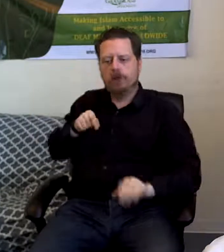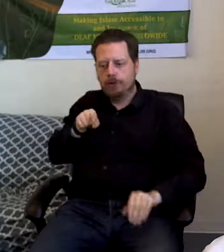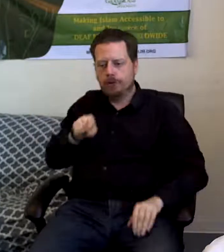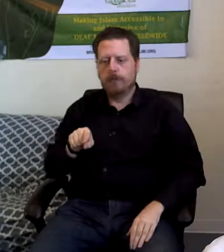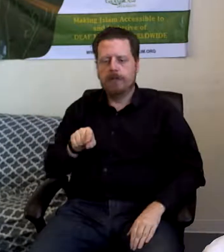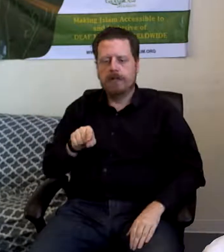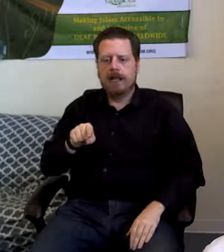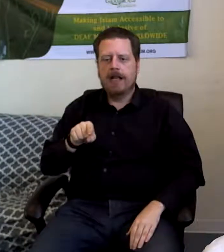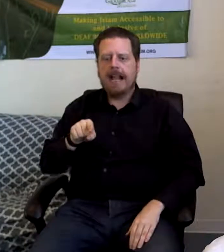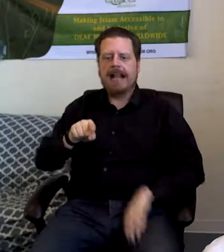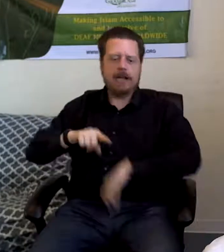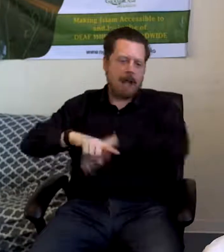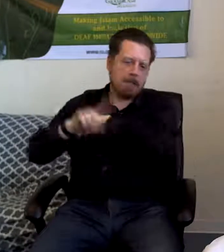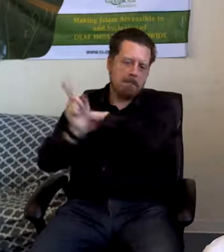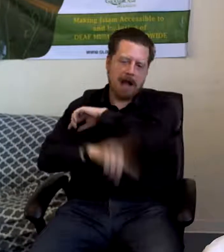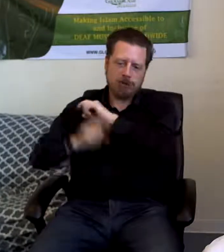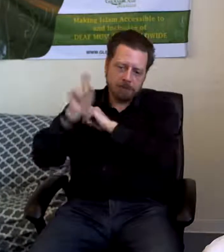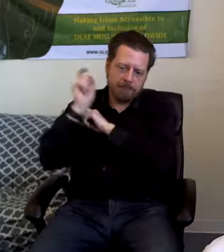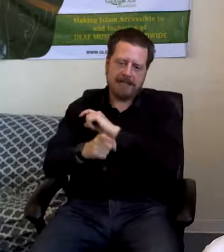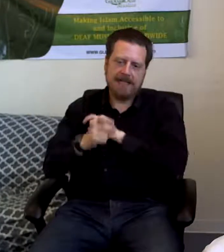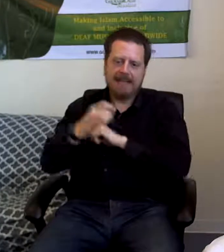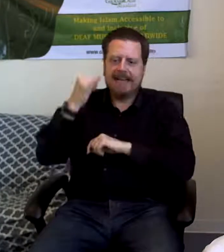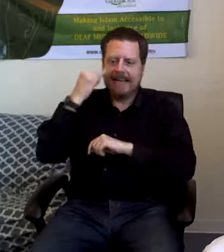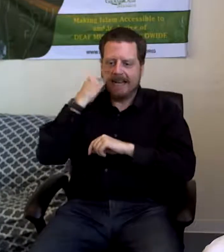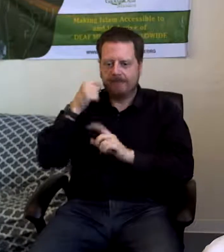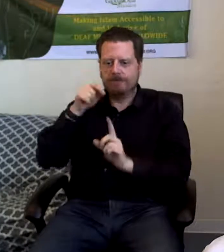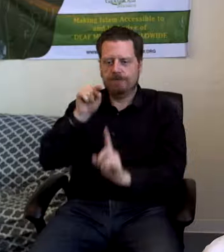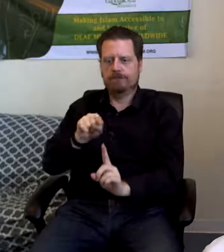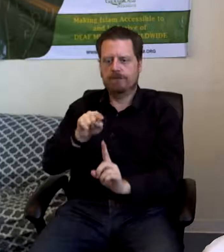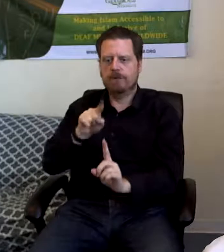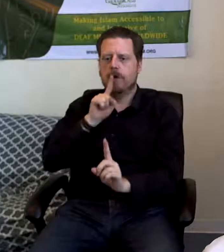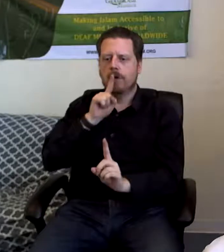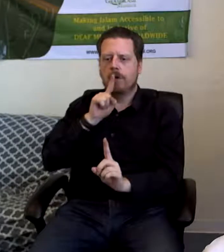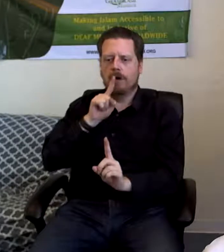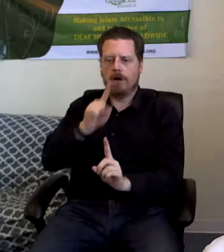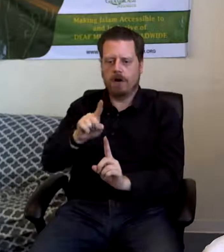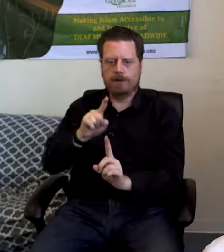admonishment to those among you who are pious.